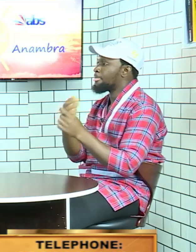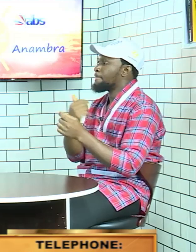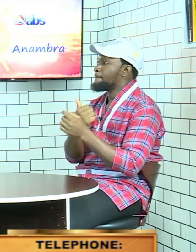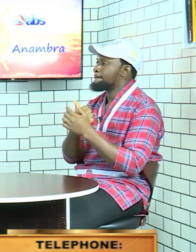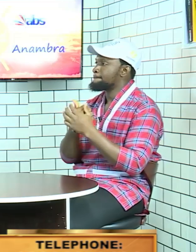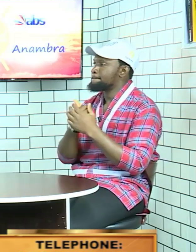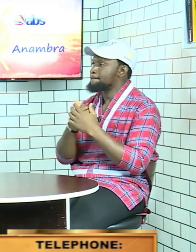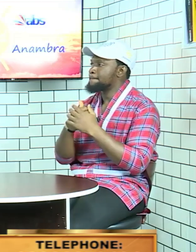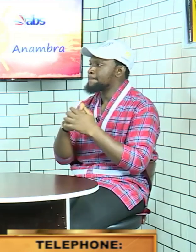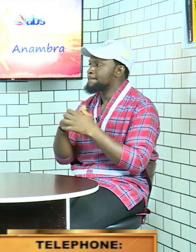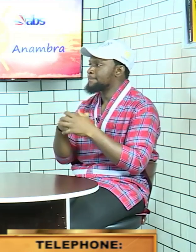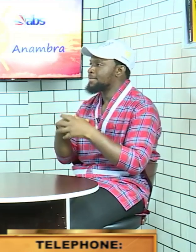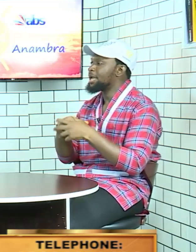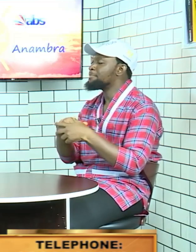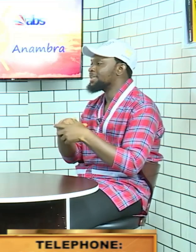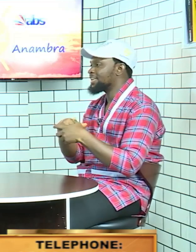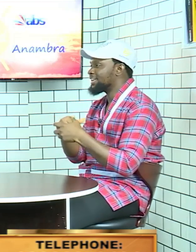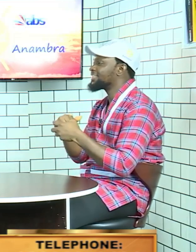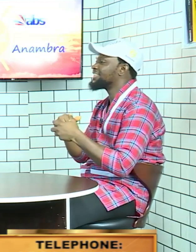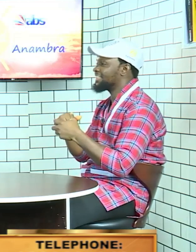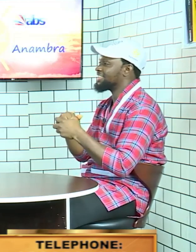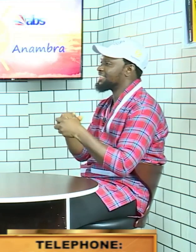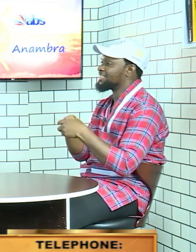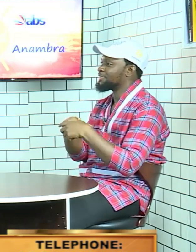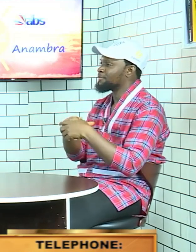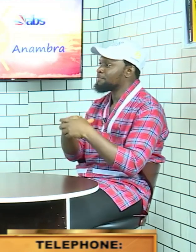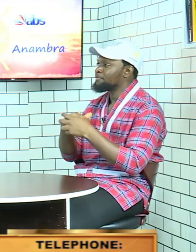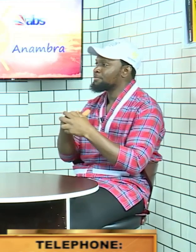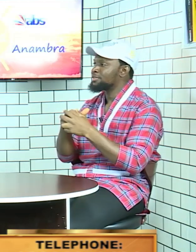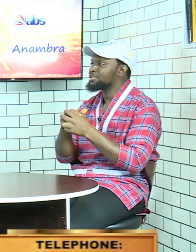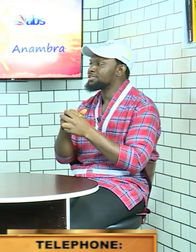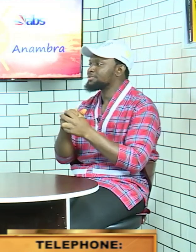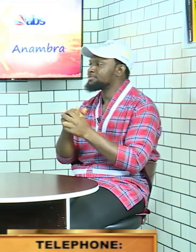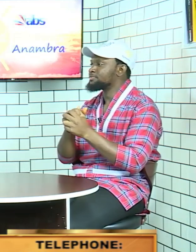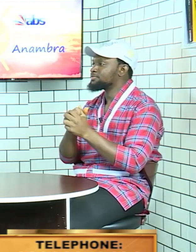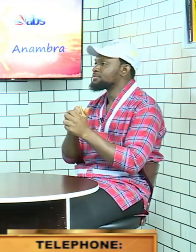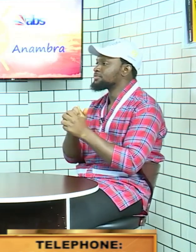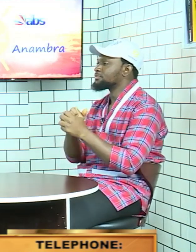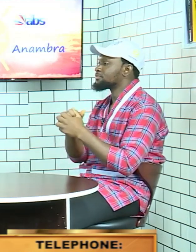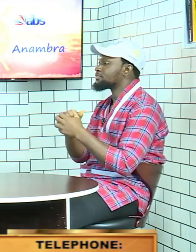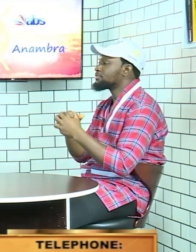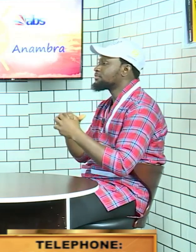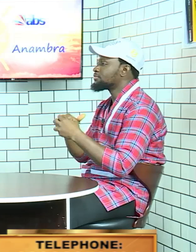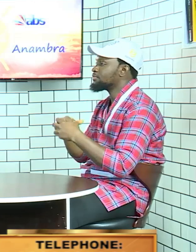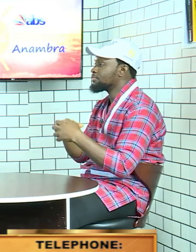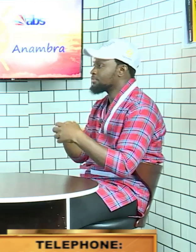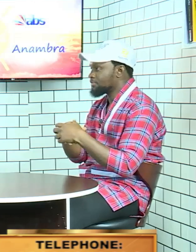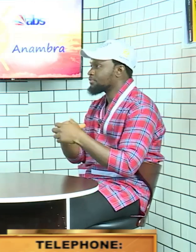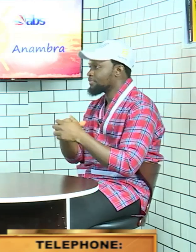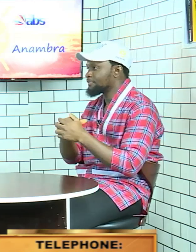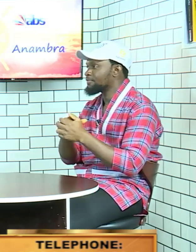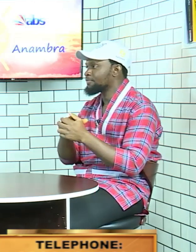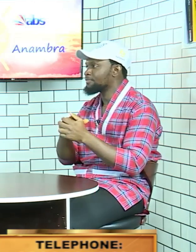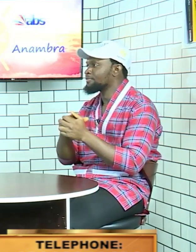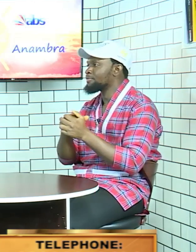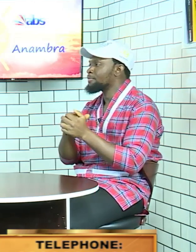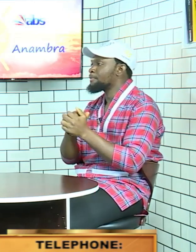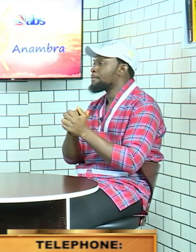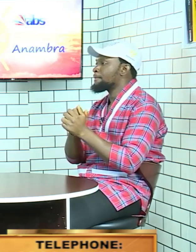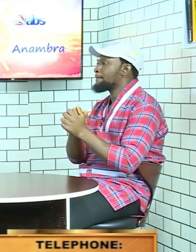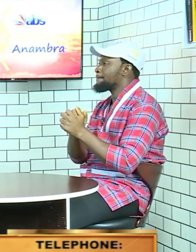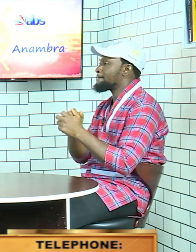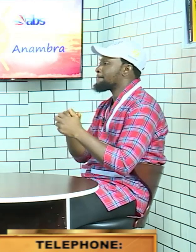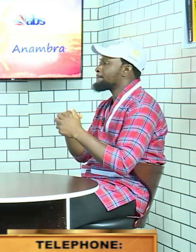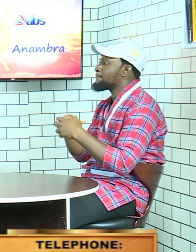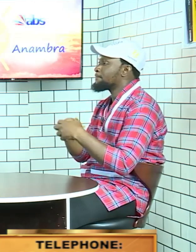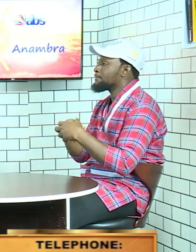Emmanuel Emene, the Anambra State officially designated sign language interpreter and also the